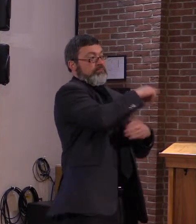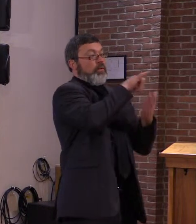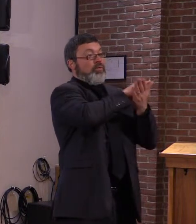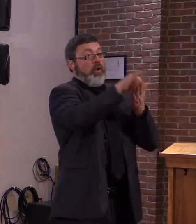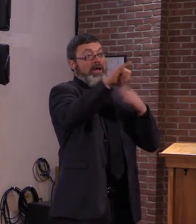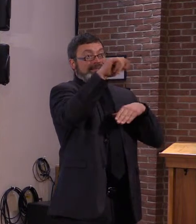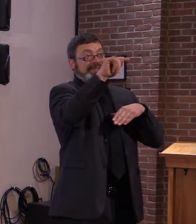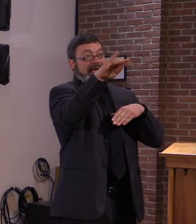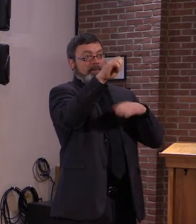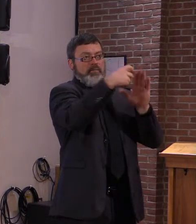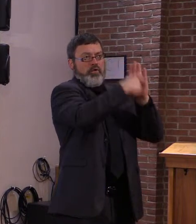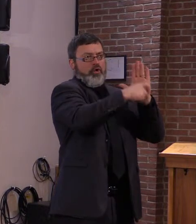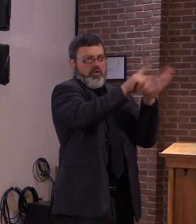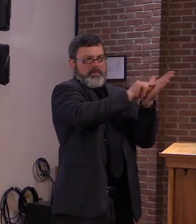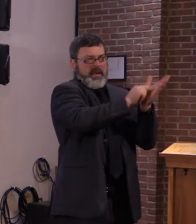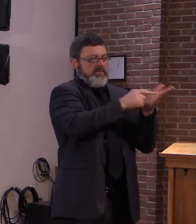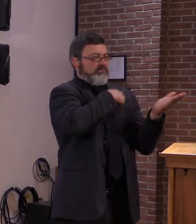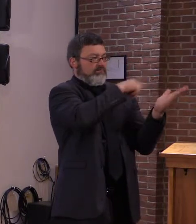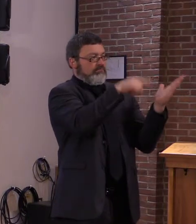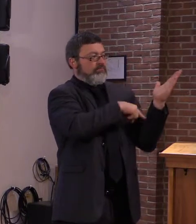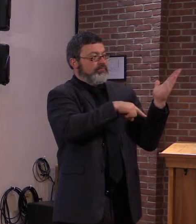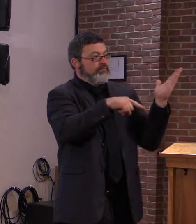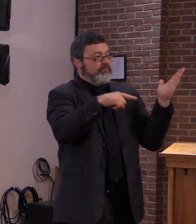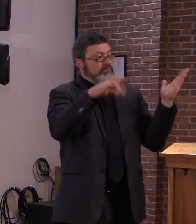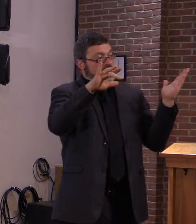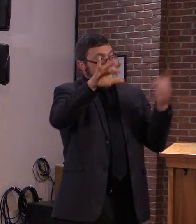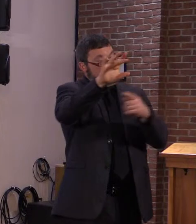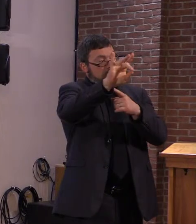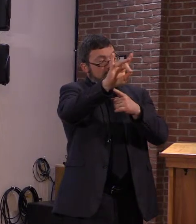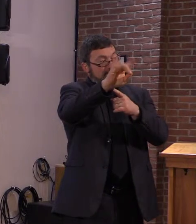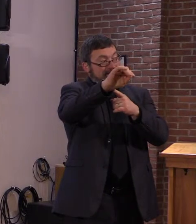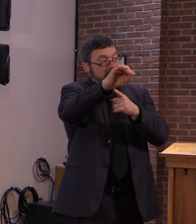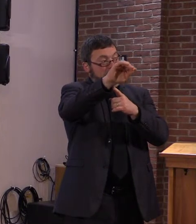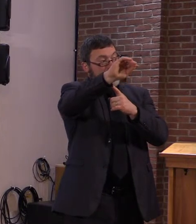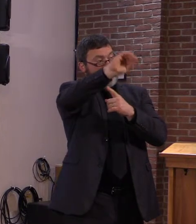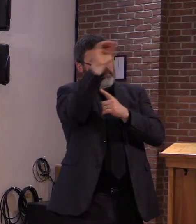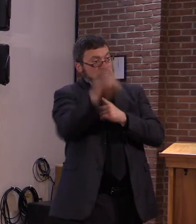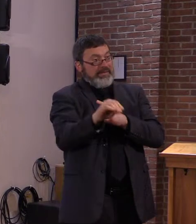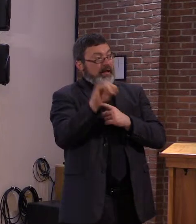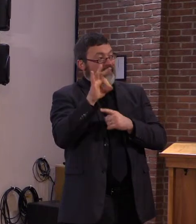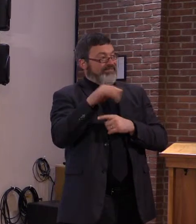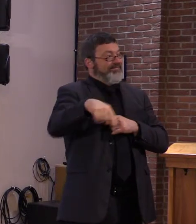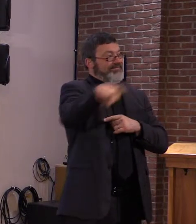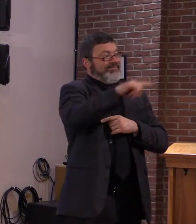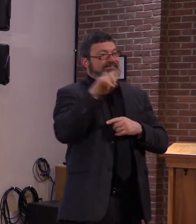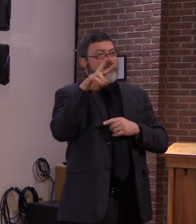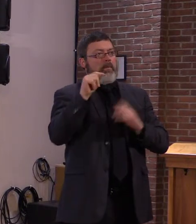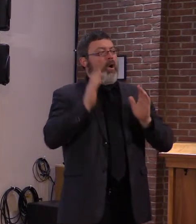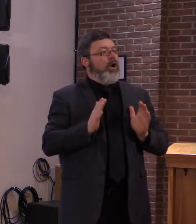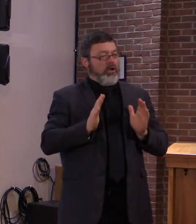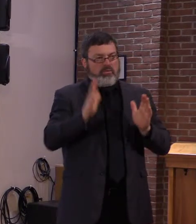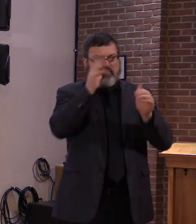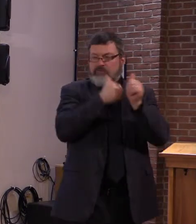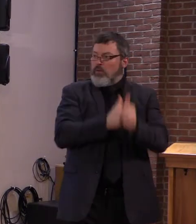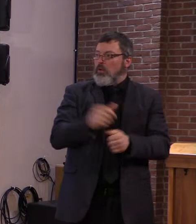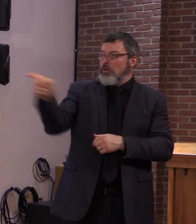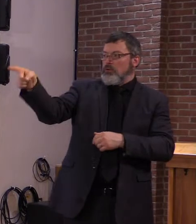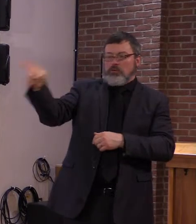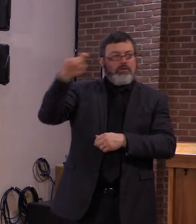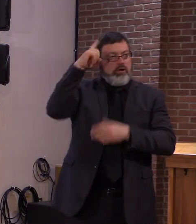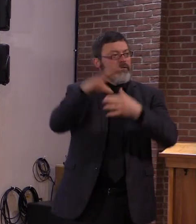our healthcare system from being overwhelmed. I know how hard it is. I know how hard it